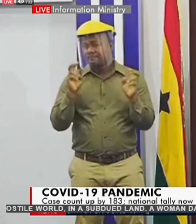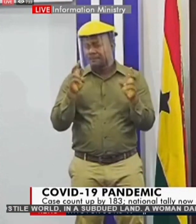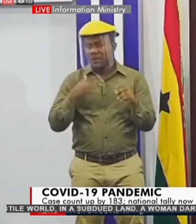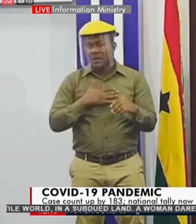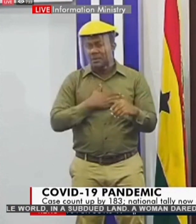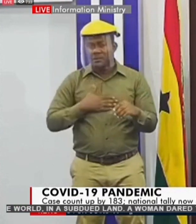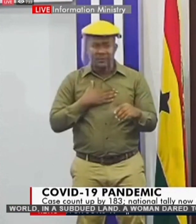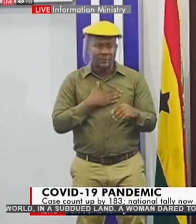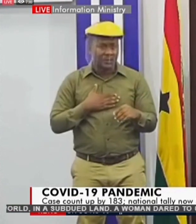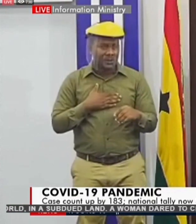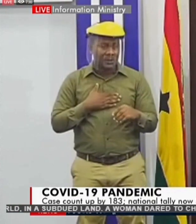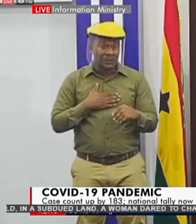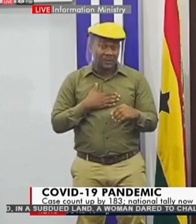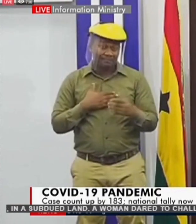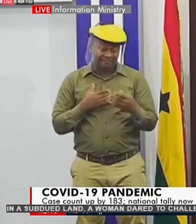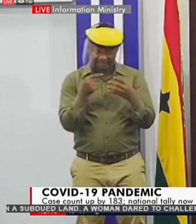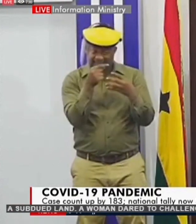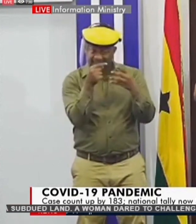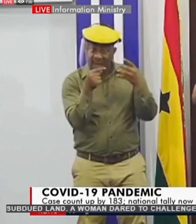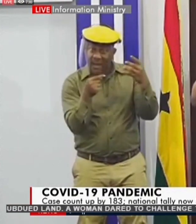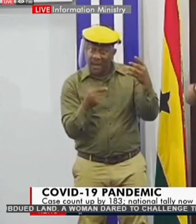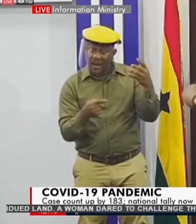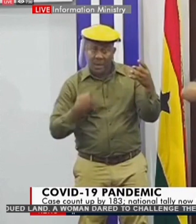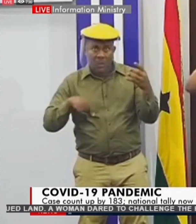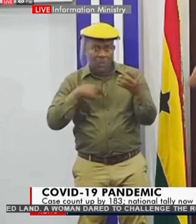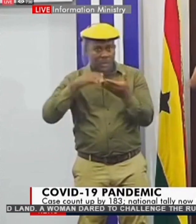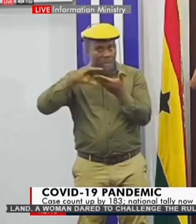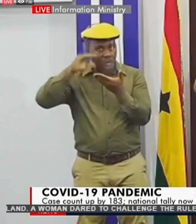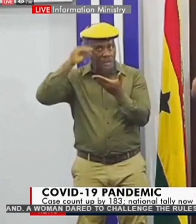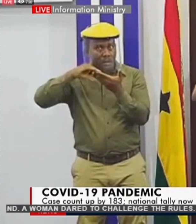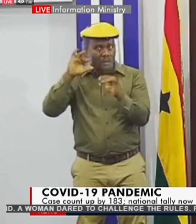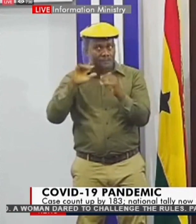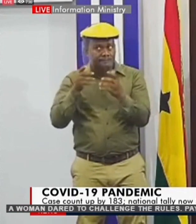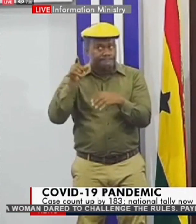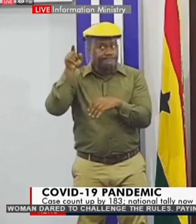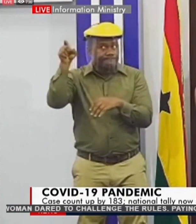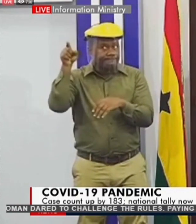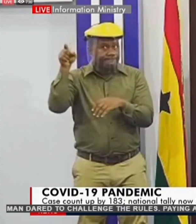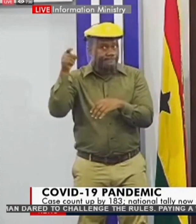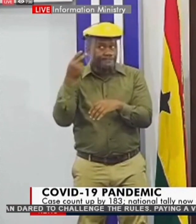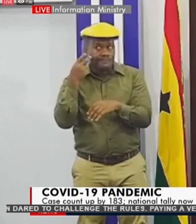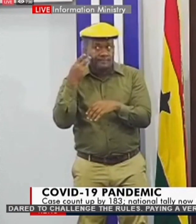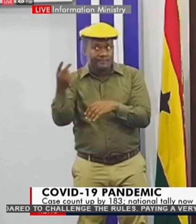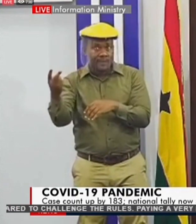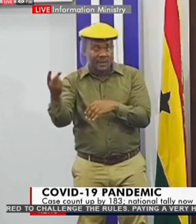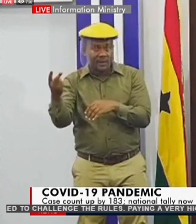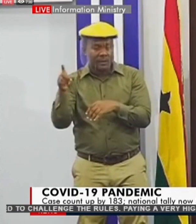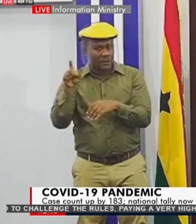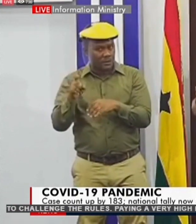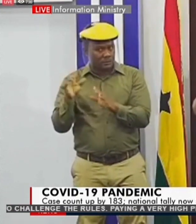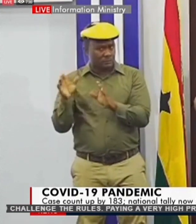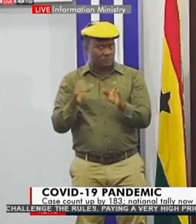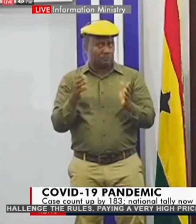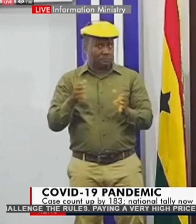please, all of these are lessons that we have to learn from and put mechanisms in place to deal with them. It doesn't